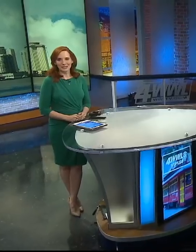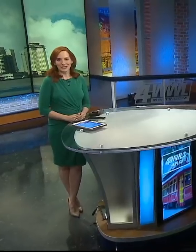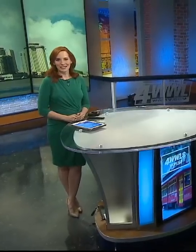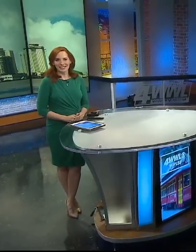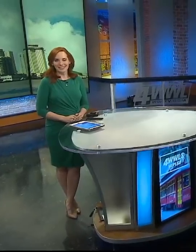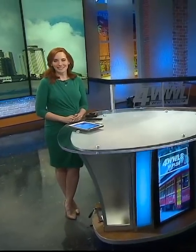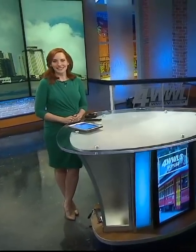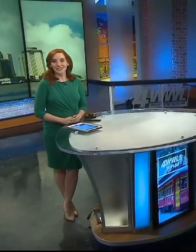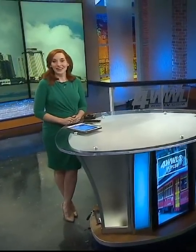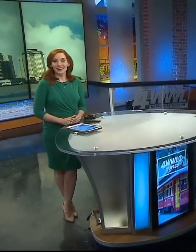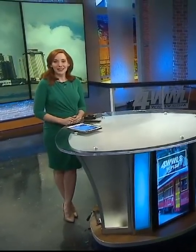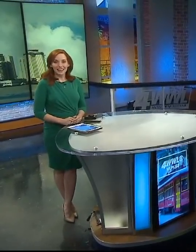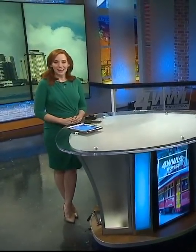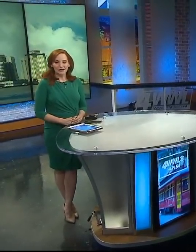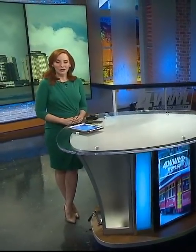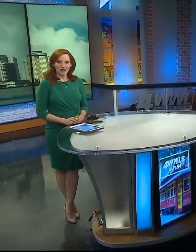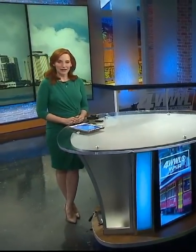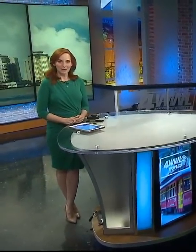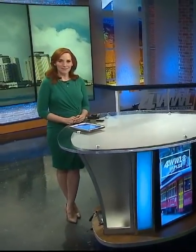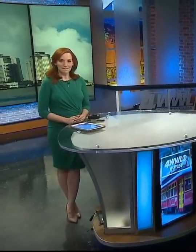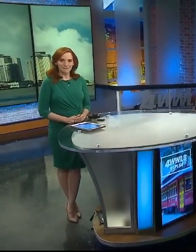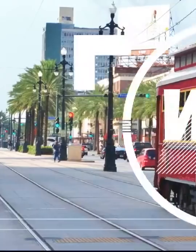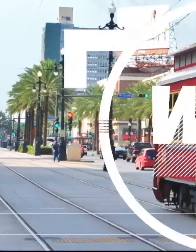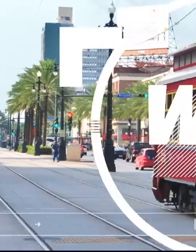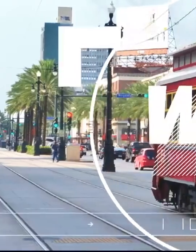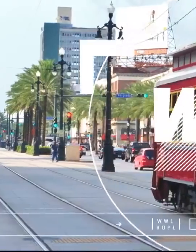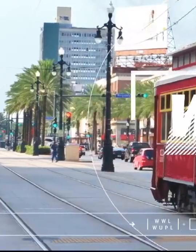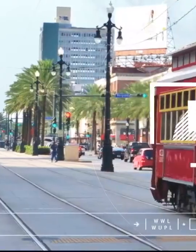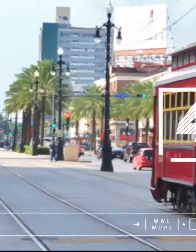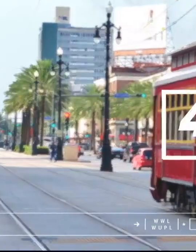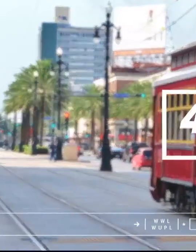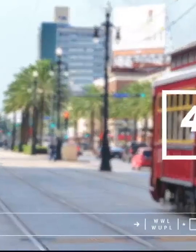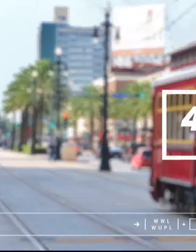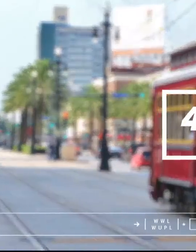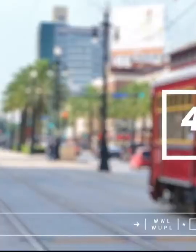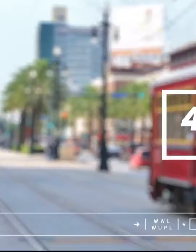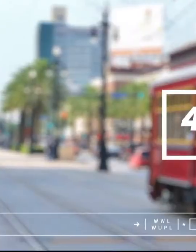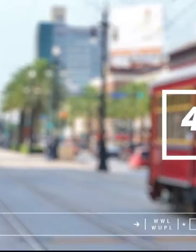Right back here at 6. Until then, have a great night.